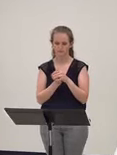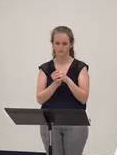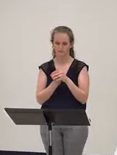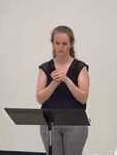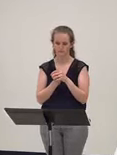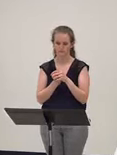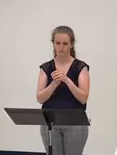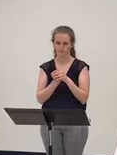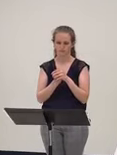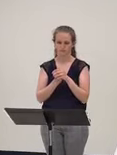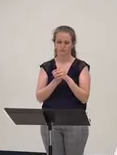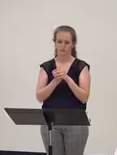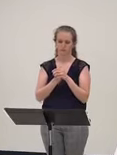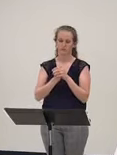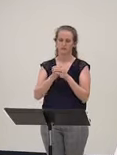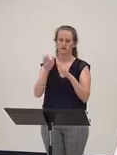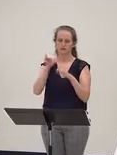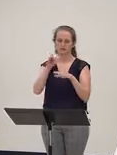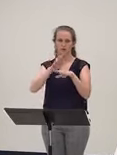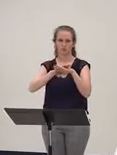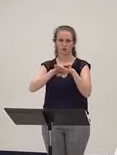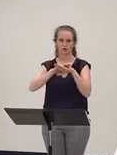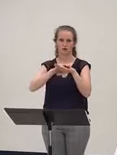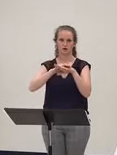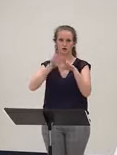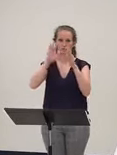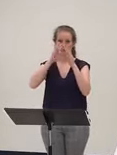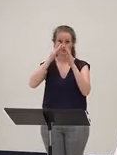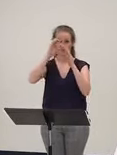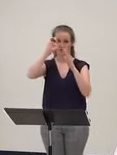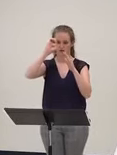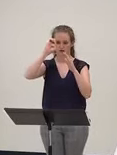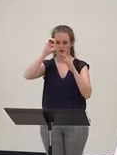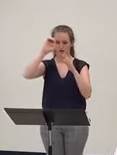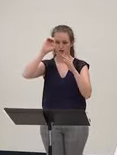agent, Epic Restructuring, at their website.